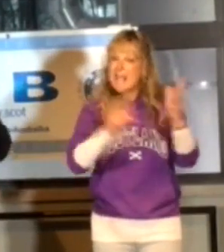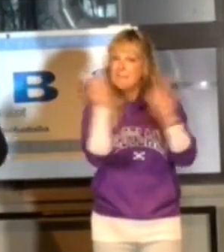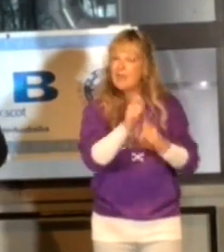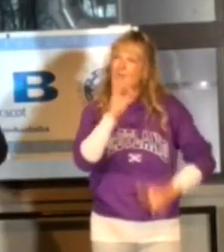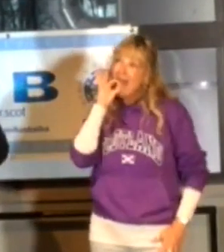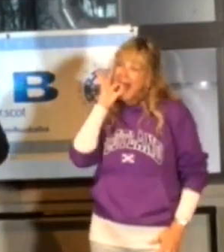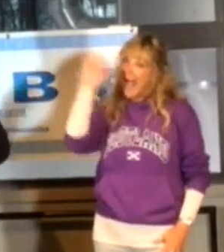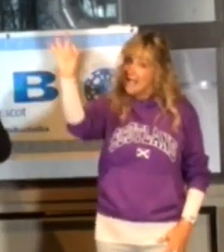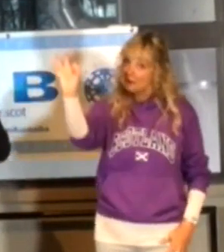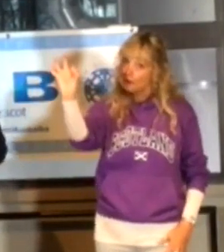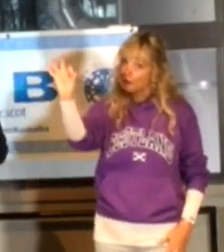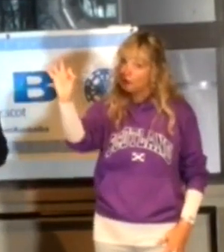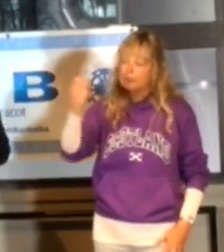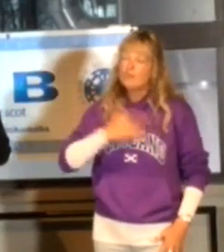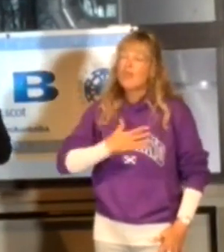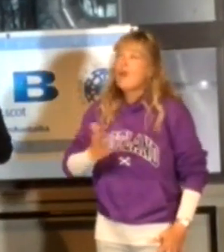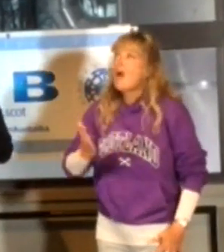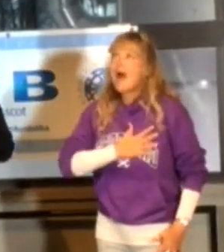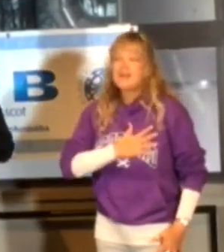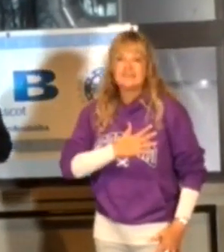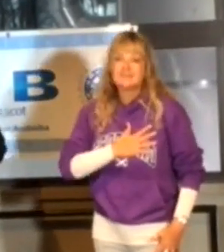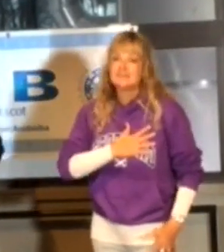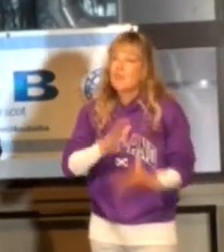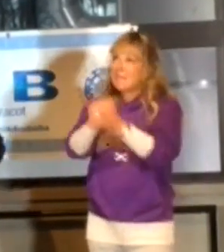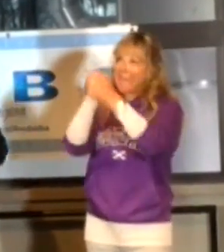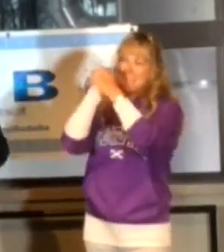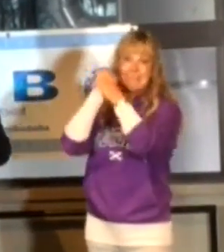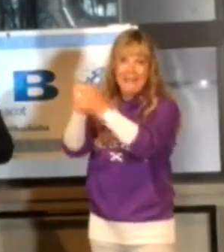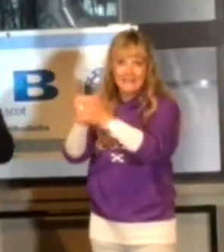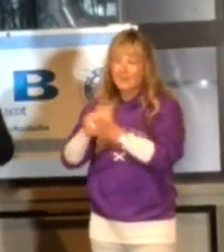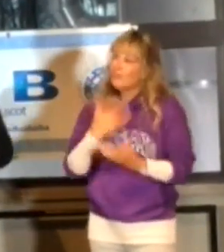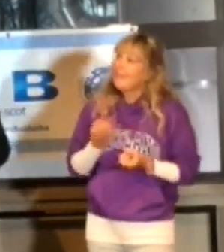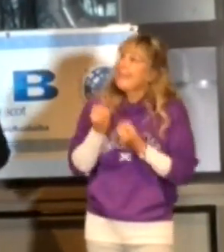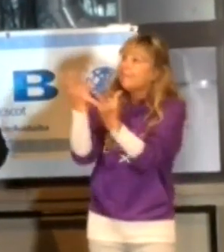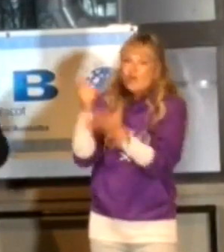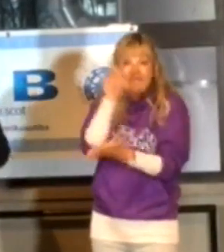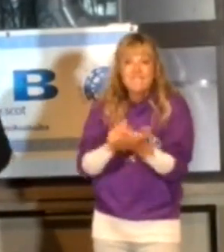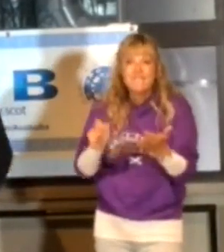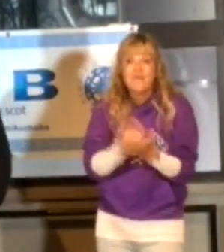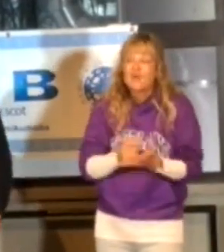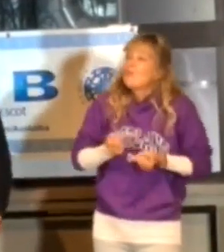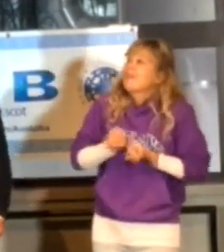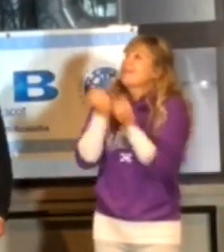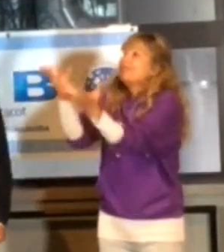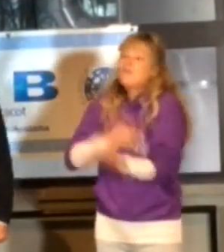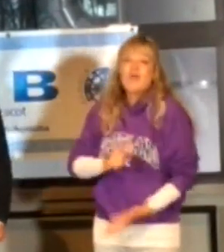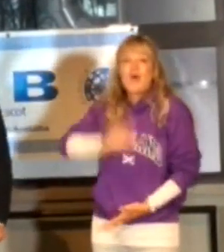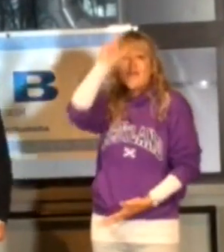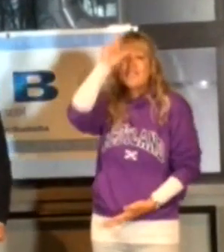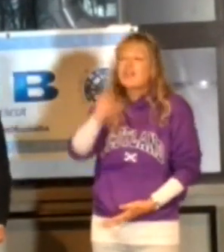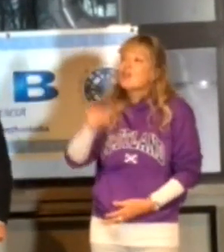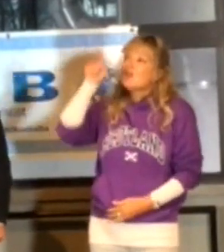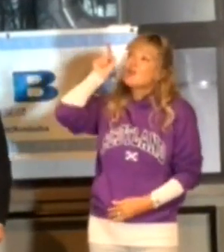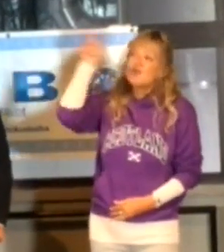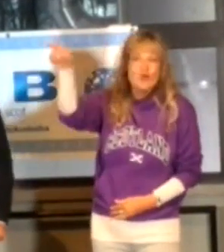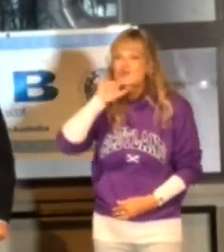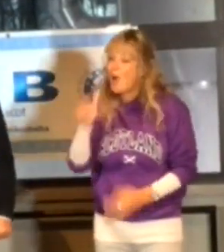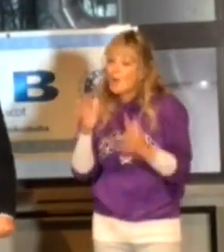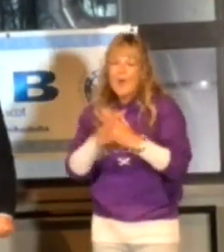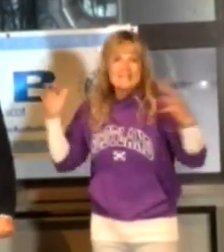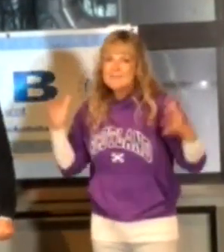you with our hearts, we've given you our votes, we've given you our confidence. You are not in